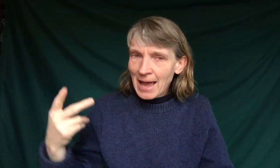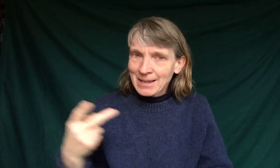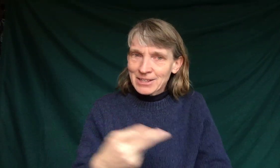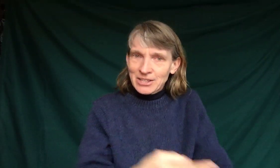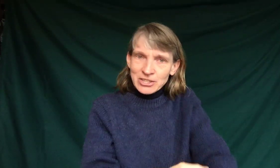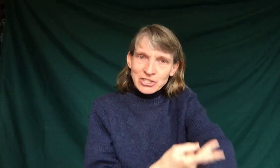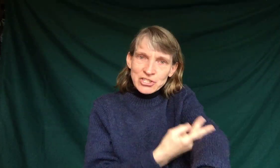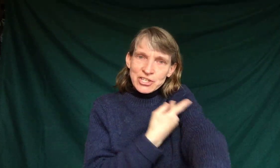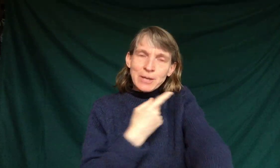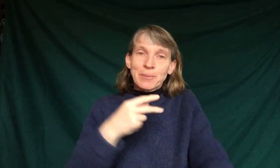Black sheep,